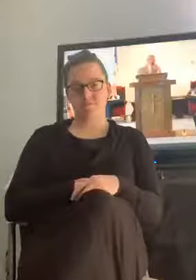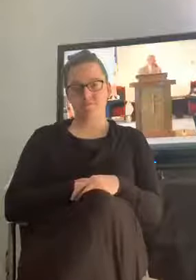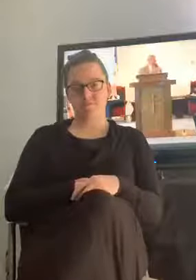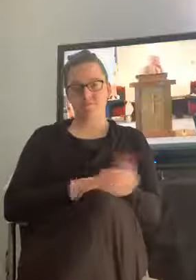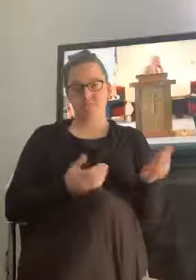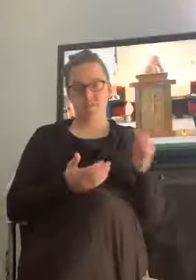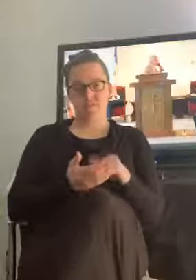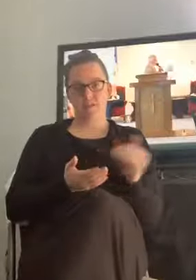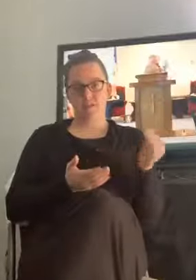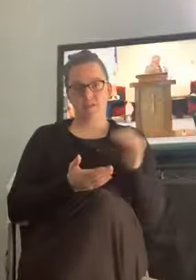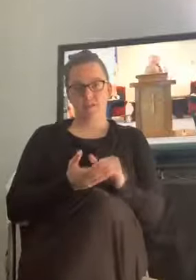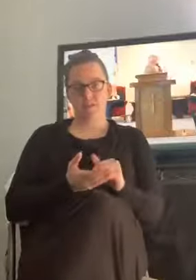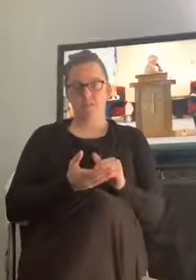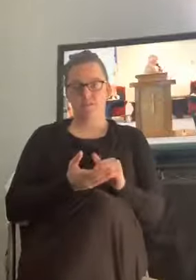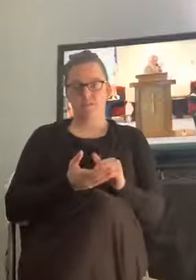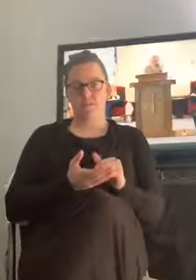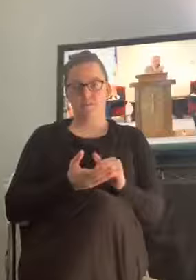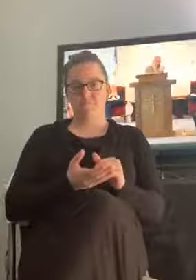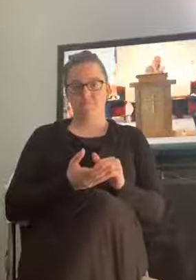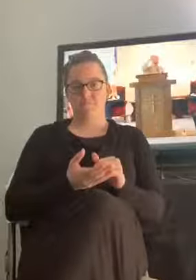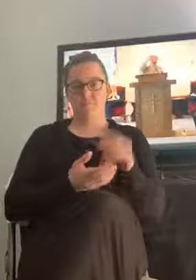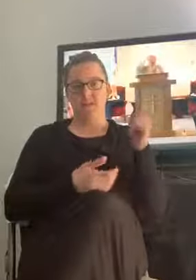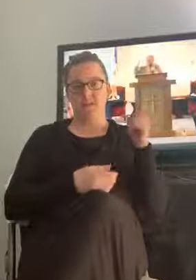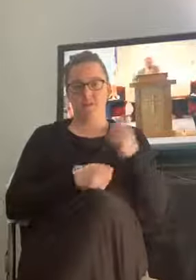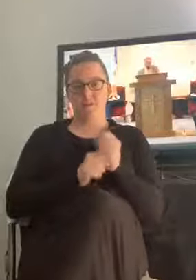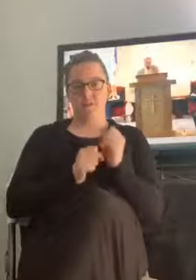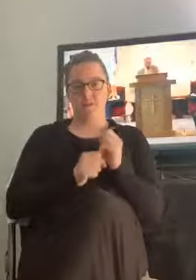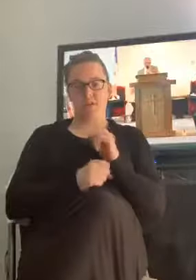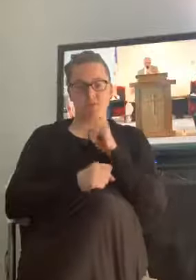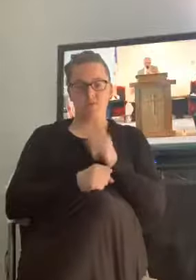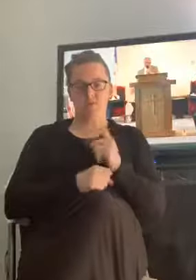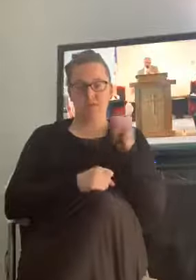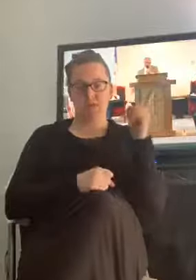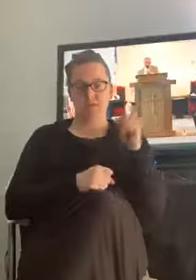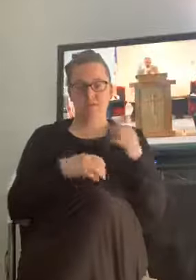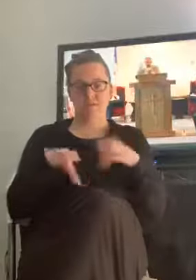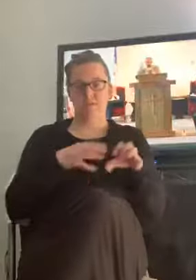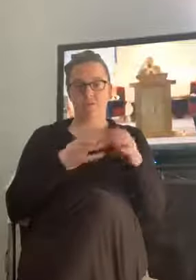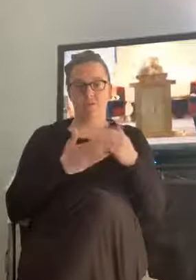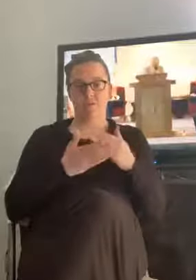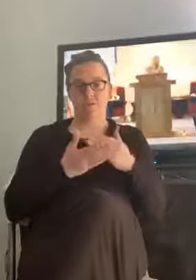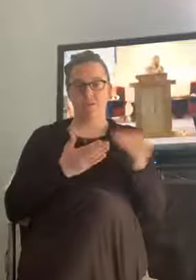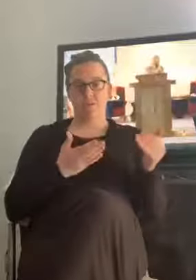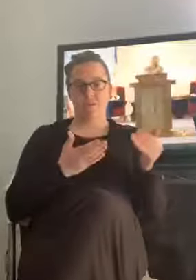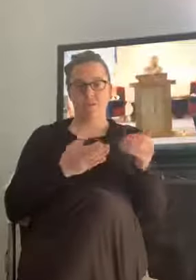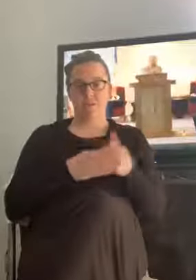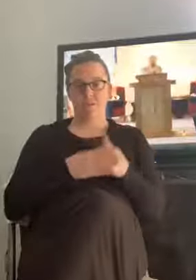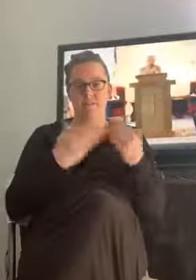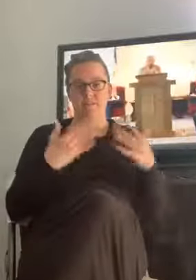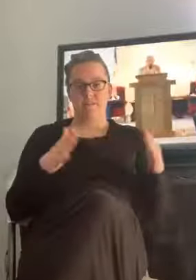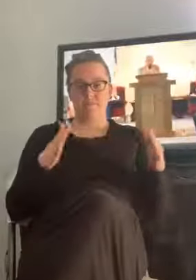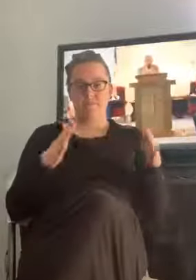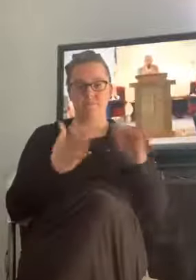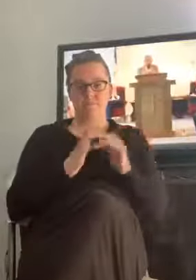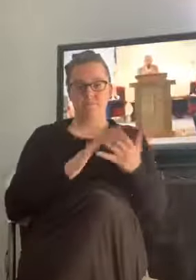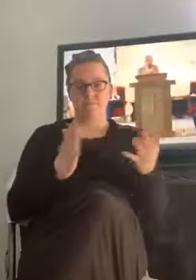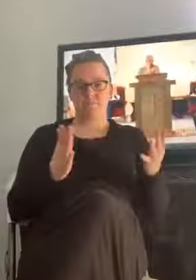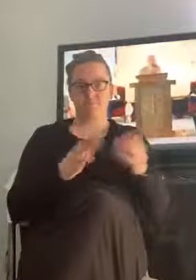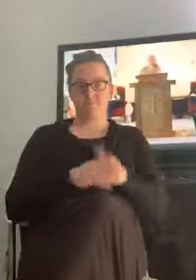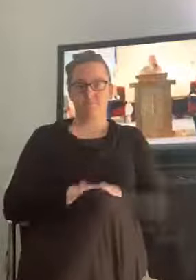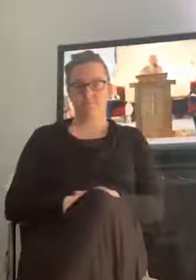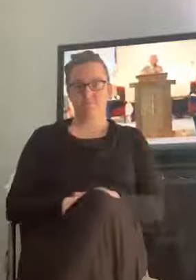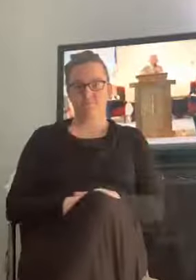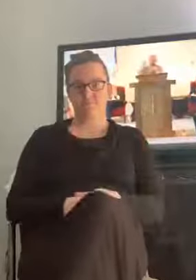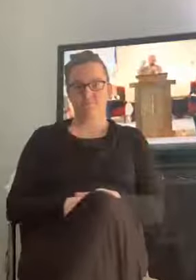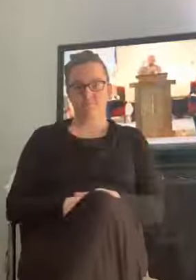Over and over, he made sure he did it to fulfill the scripture. Yeah. He intentionally did